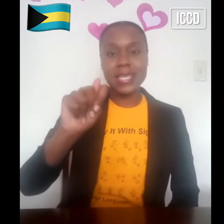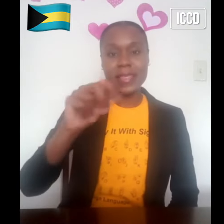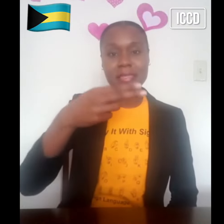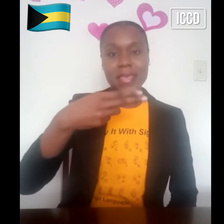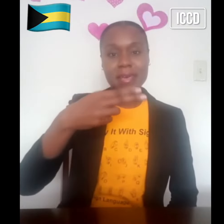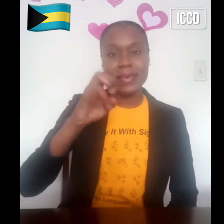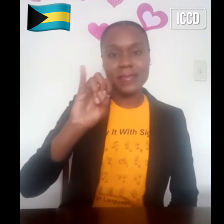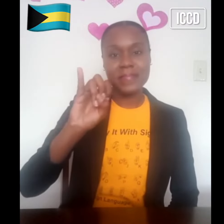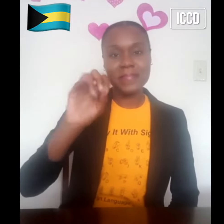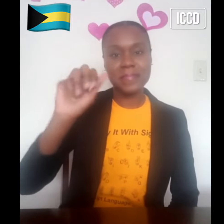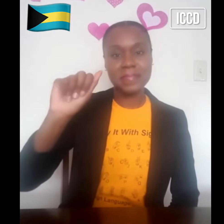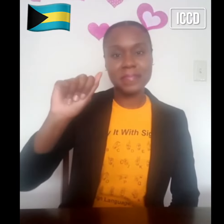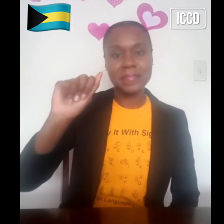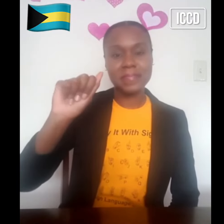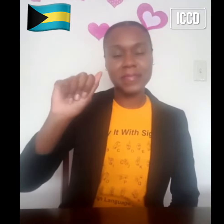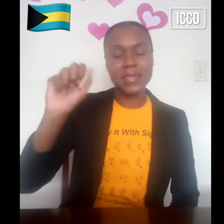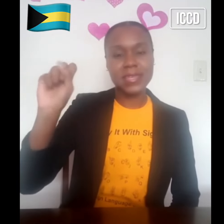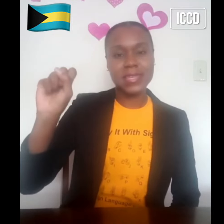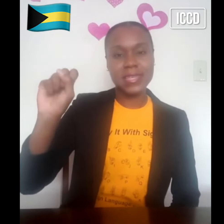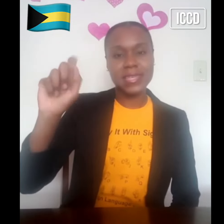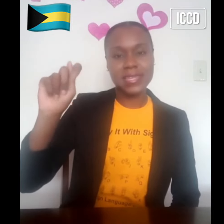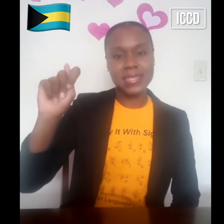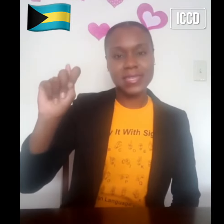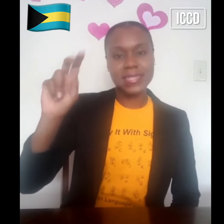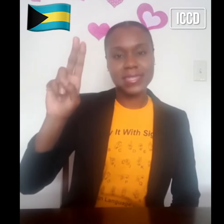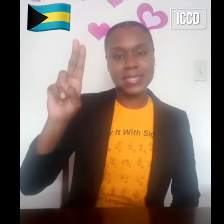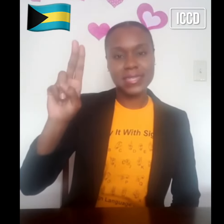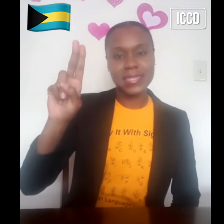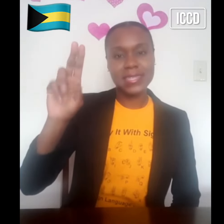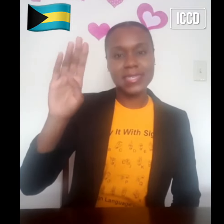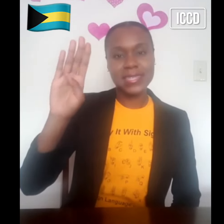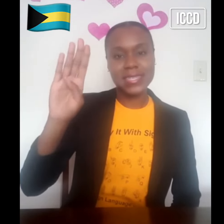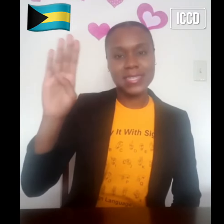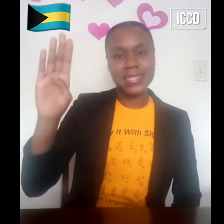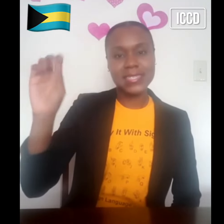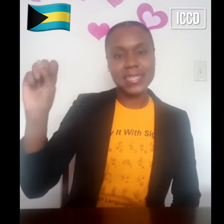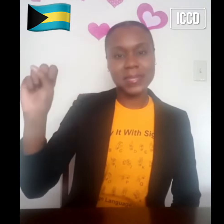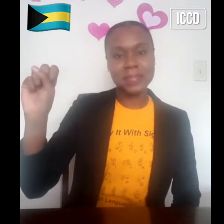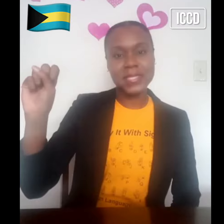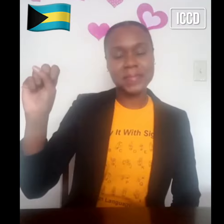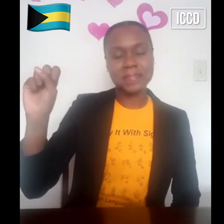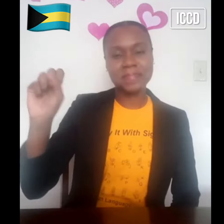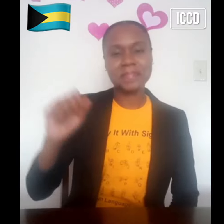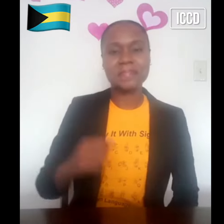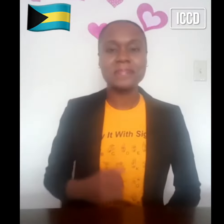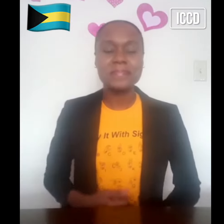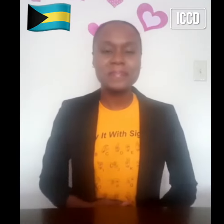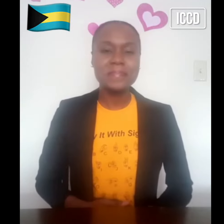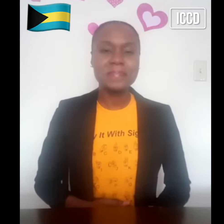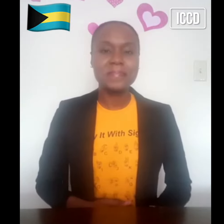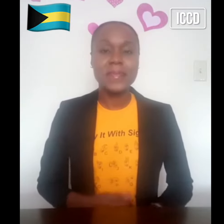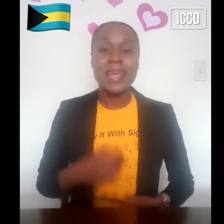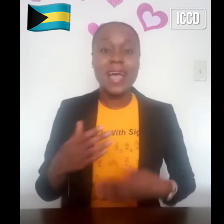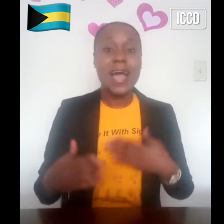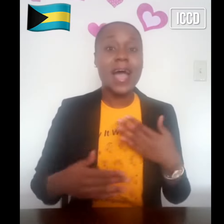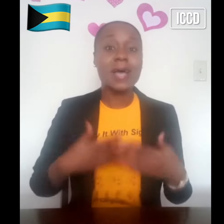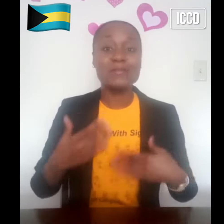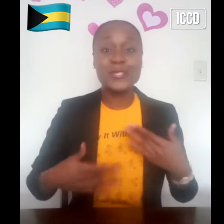Thea Stubbs. I'm so